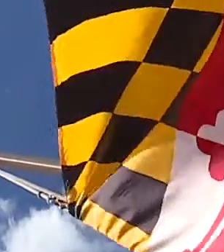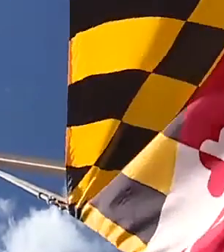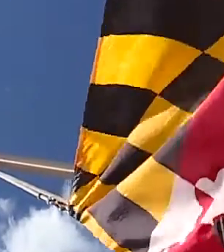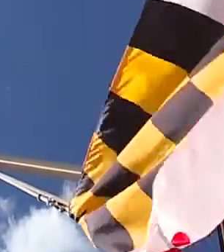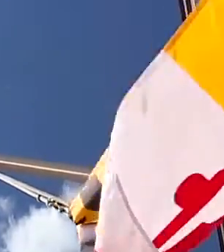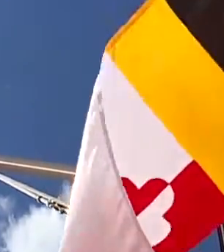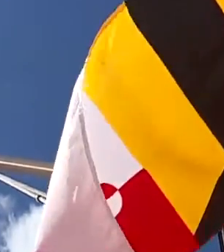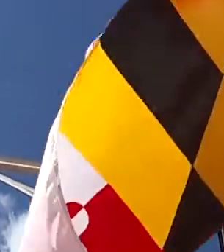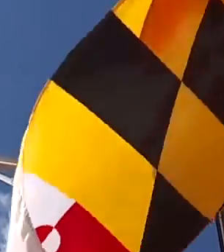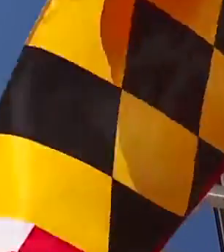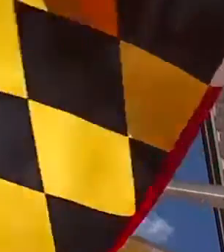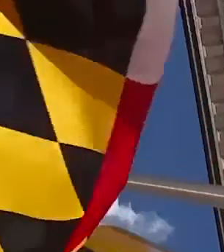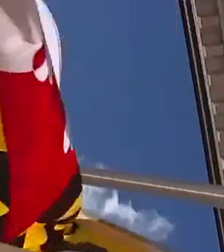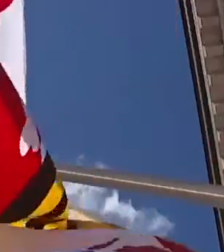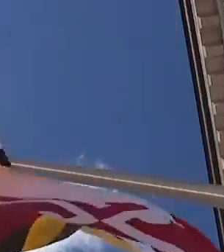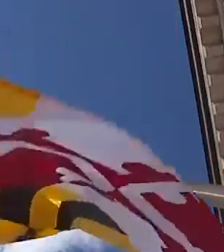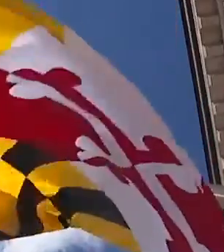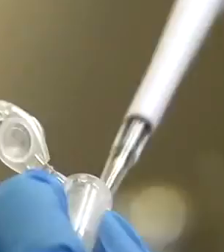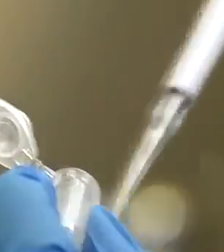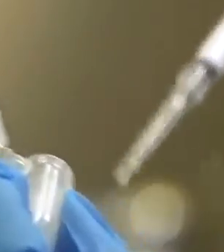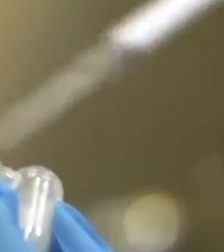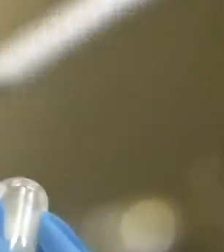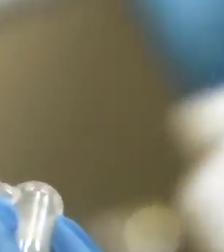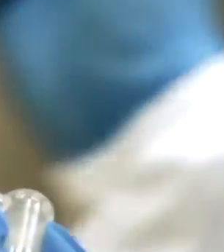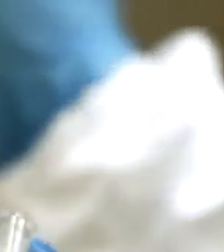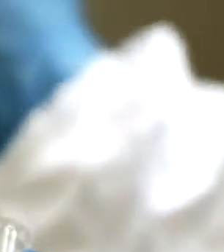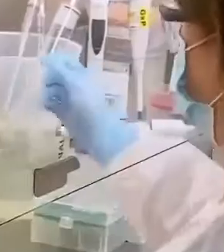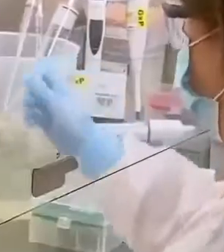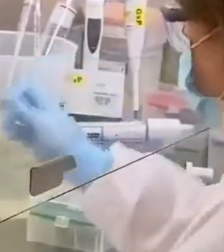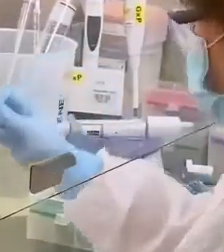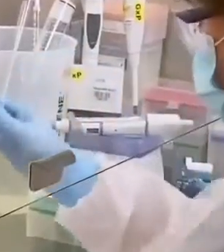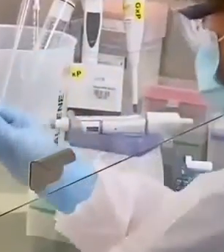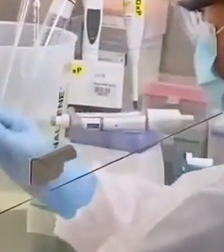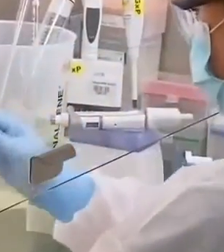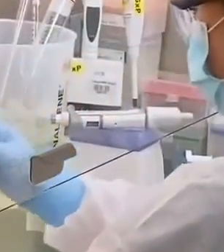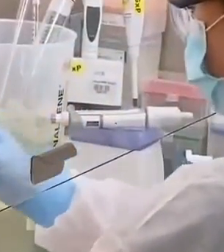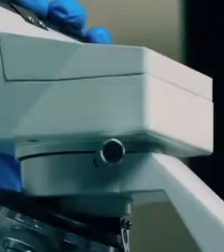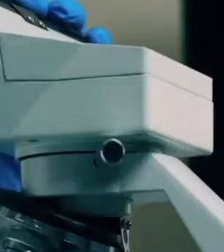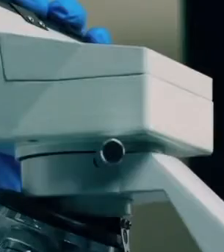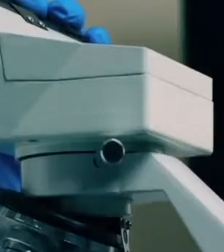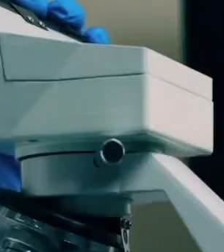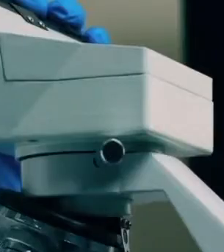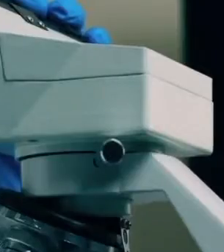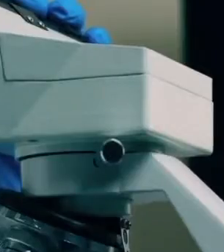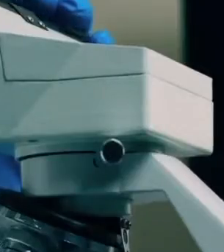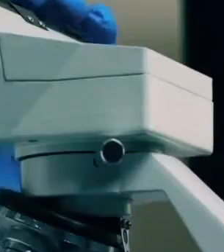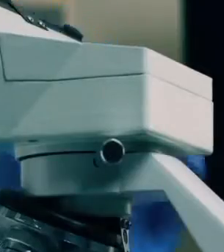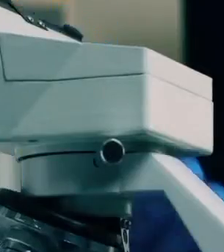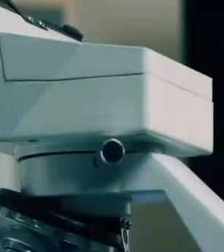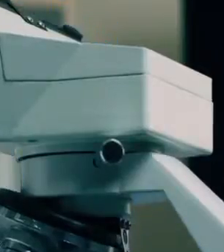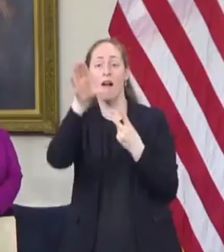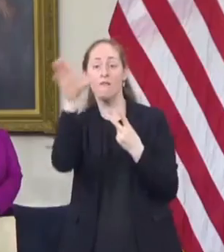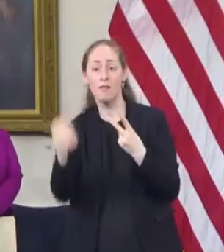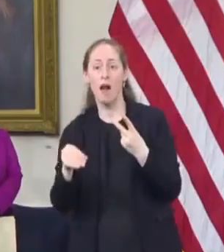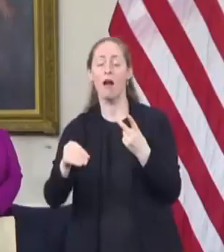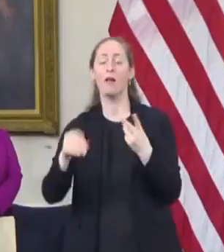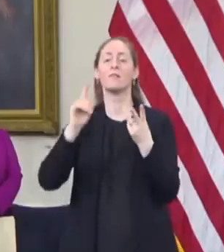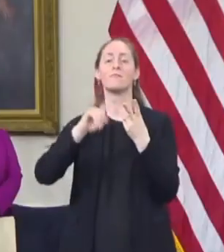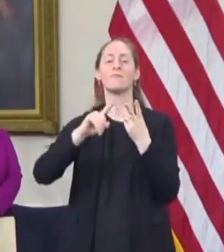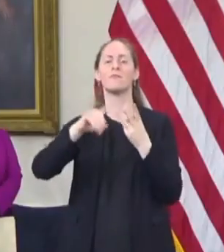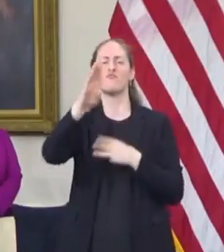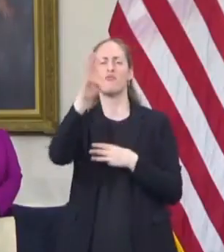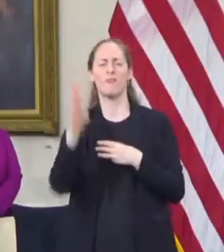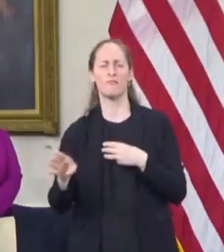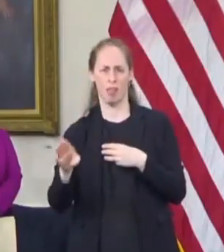County. It will be at Regency Furniture Stadium in Waldorf. That's where the Southern Maryland Blue Crabs baseball team plays. The governor